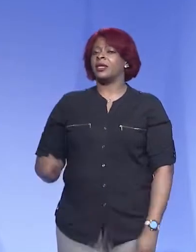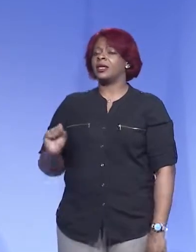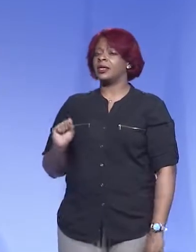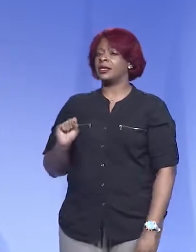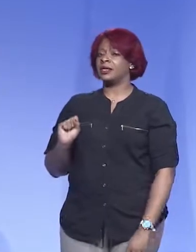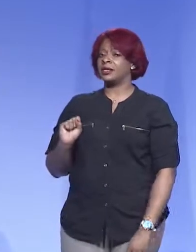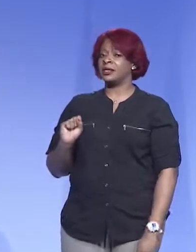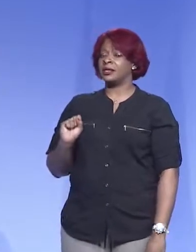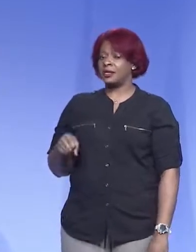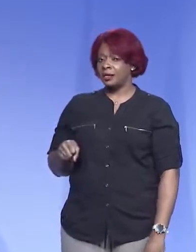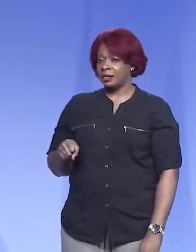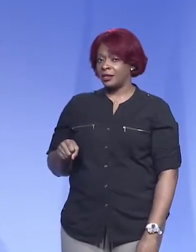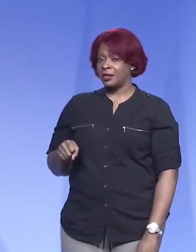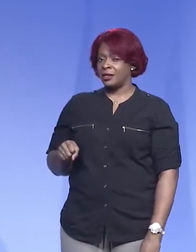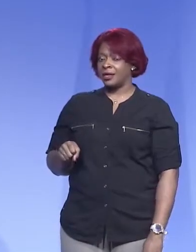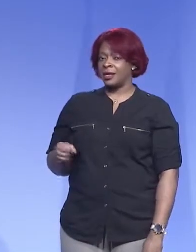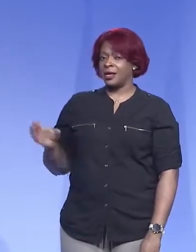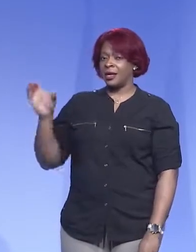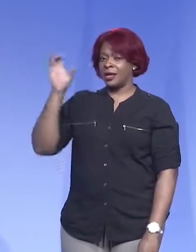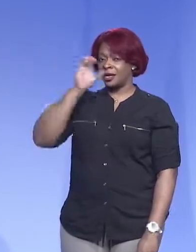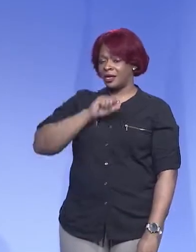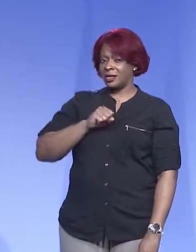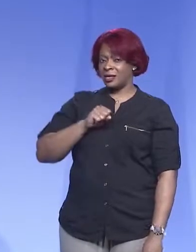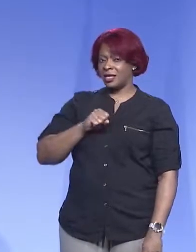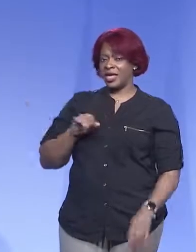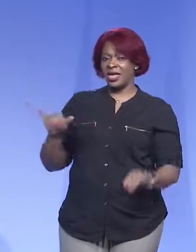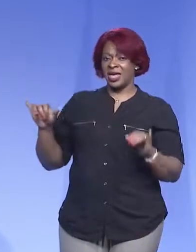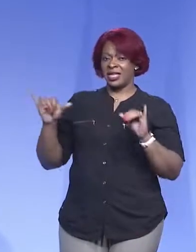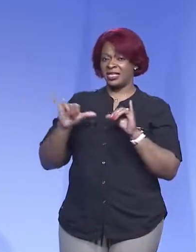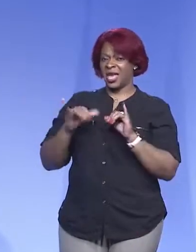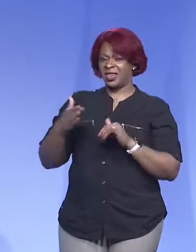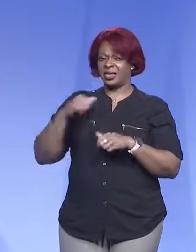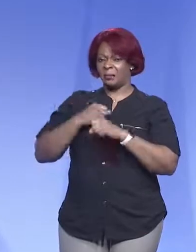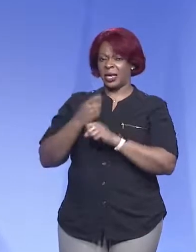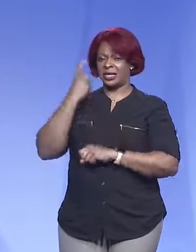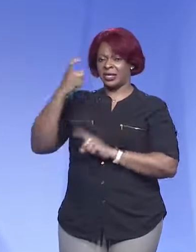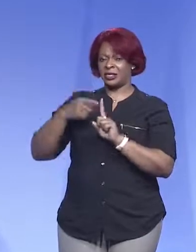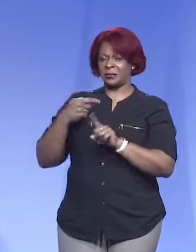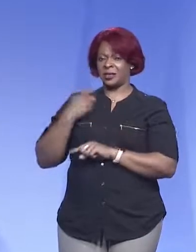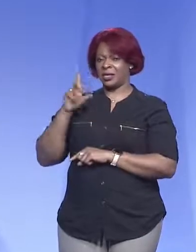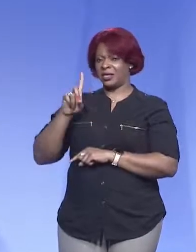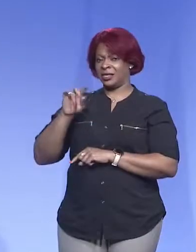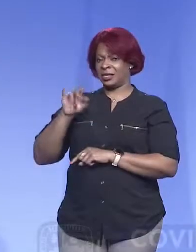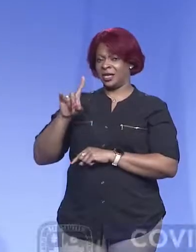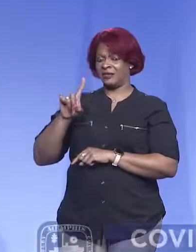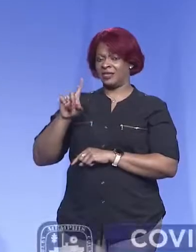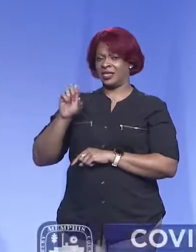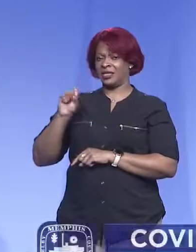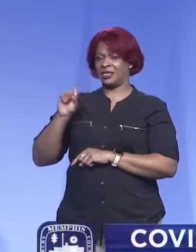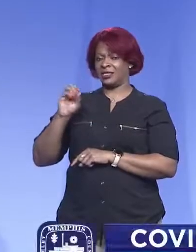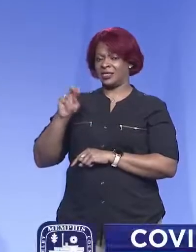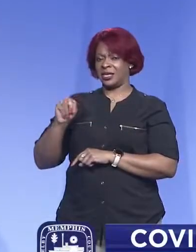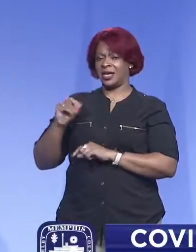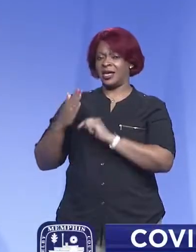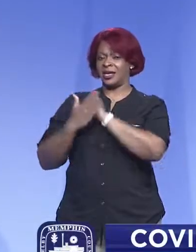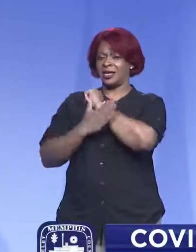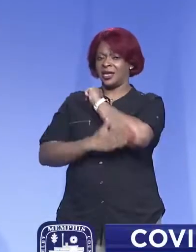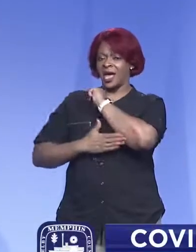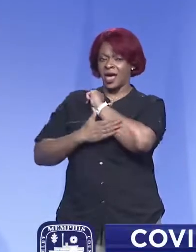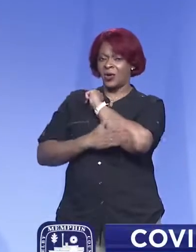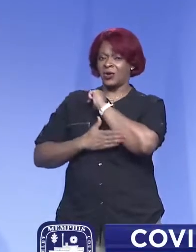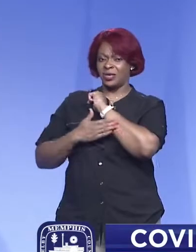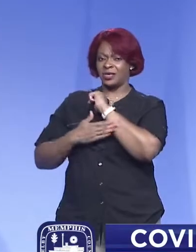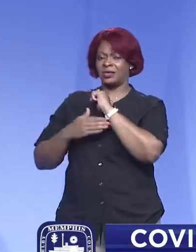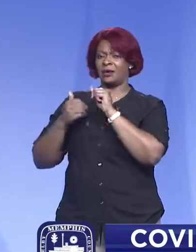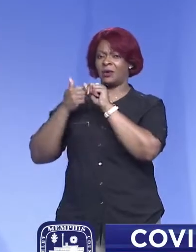Yeah, I guess the size thing doesn't make sense to me since Davidson County is one of the leaders according to the state data.